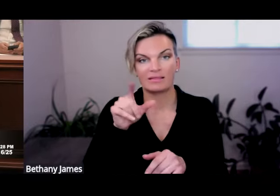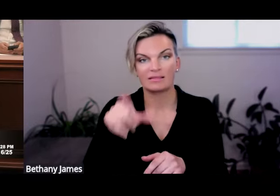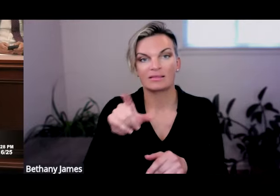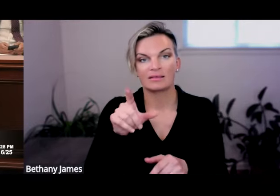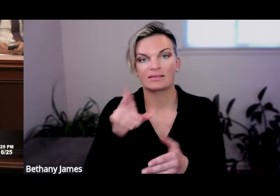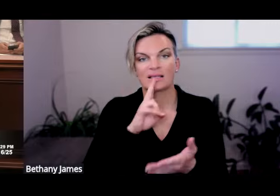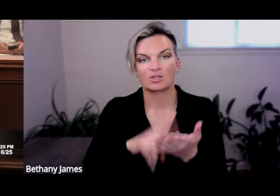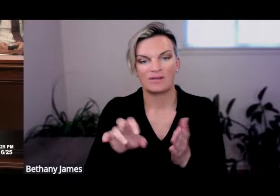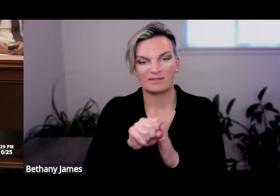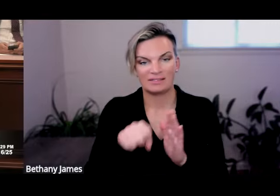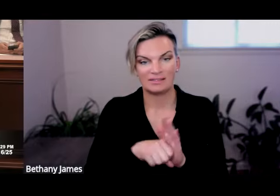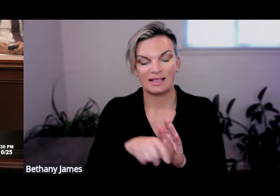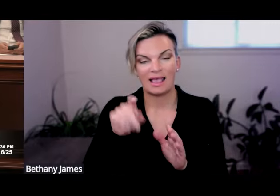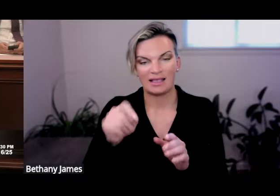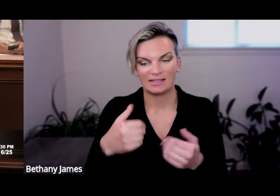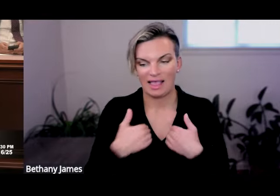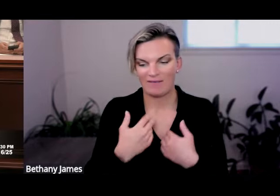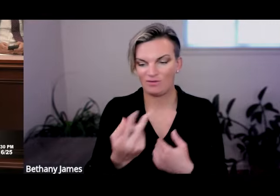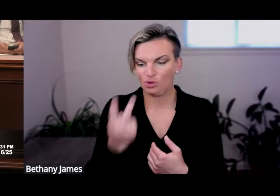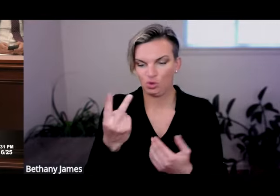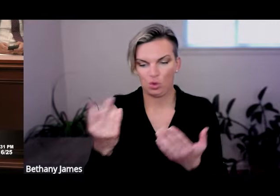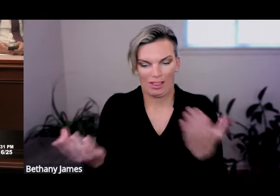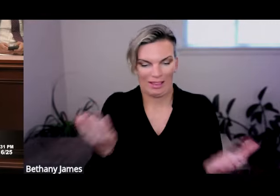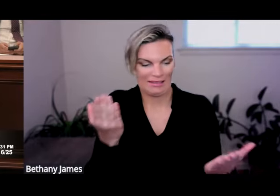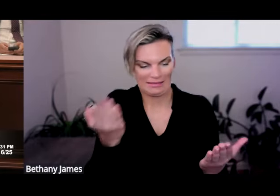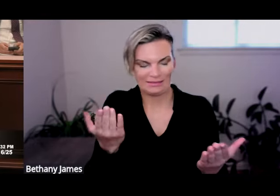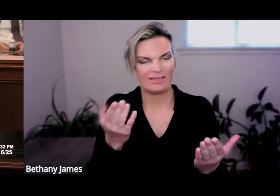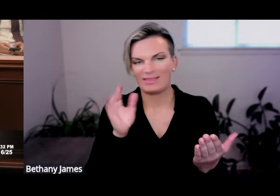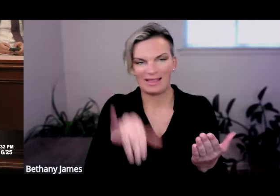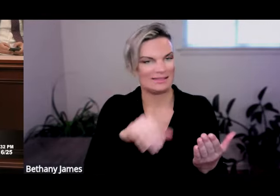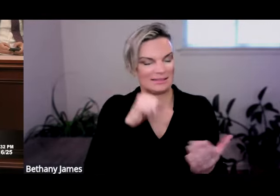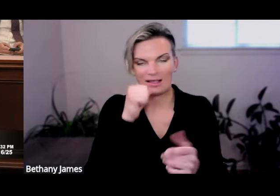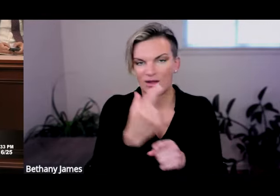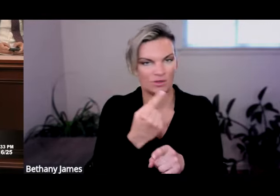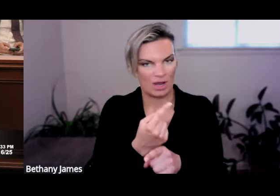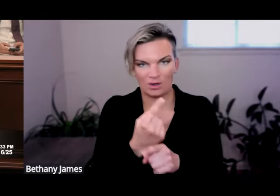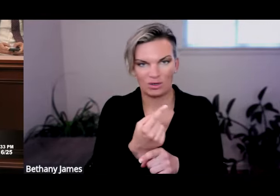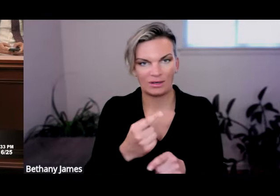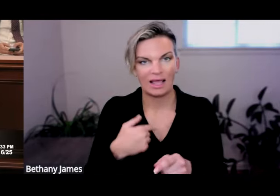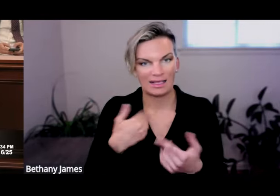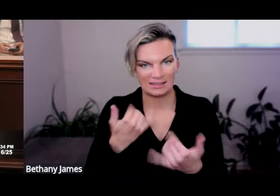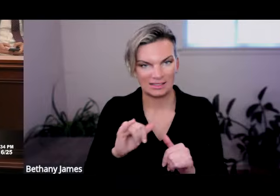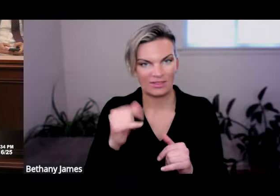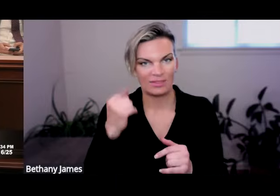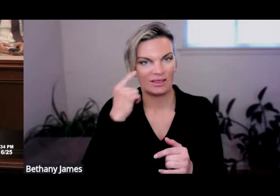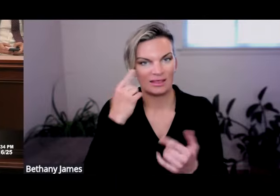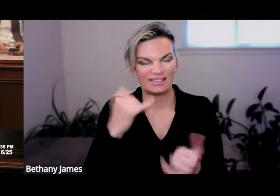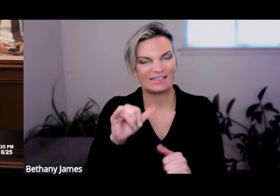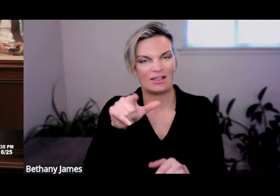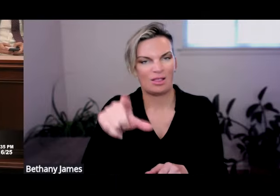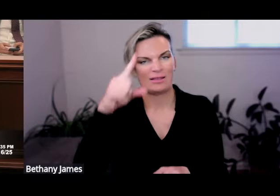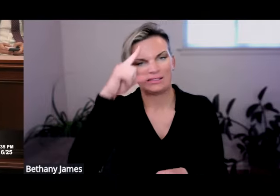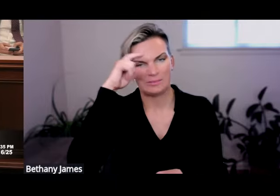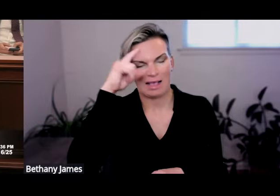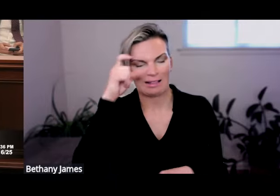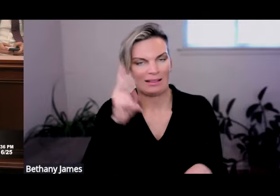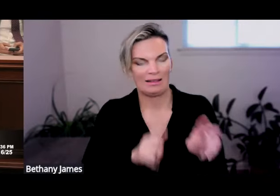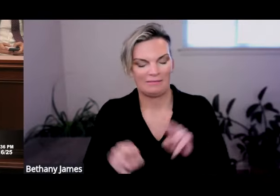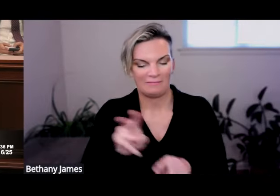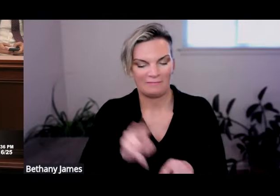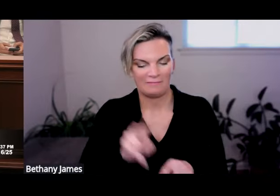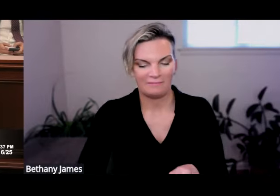just factually not accurate. Now, there may be a different way to say it. I still think it's all speculative. And